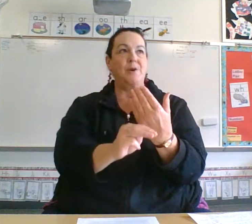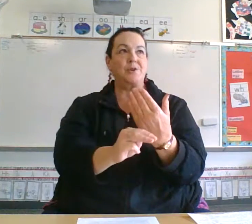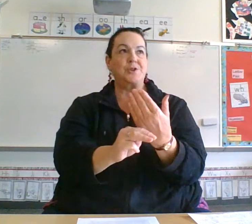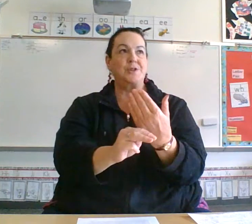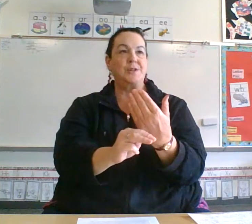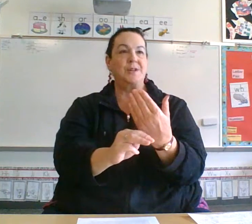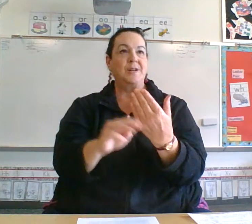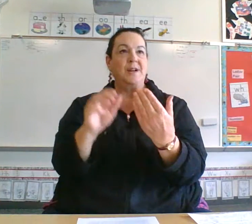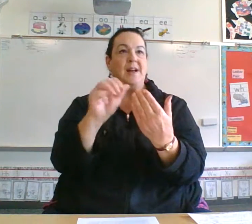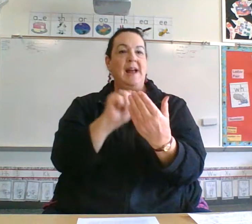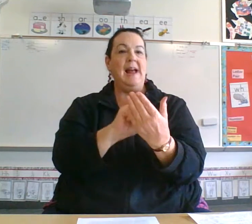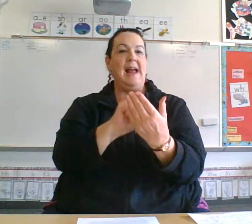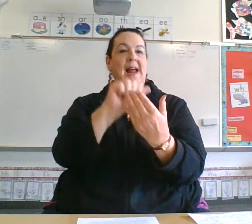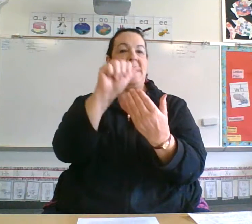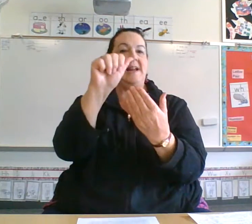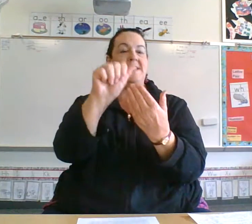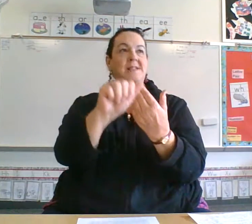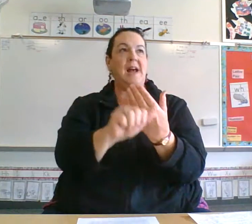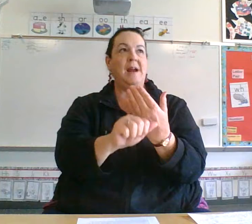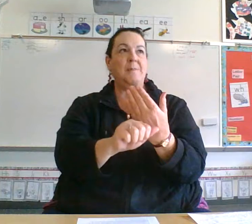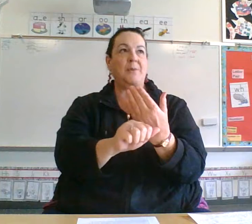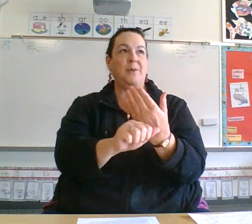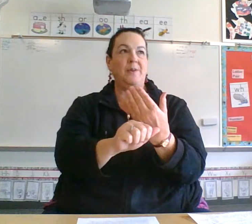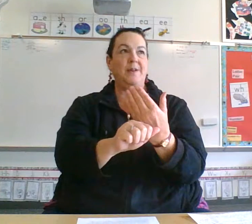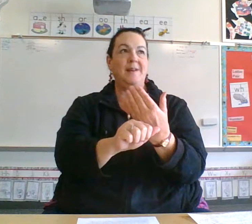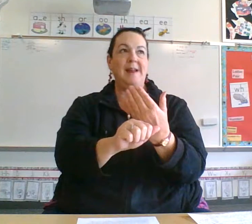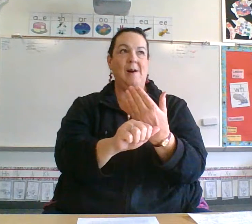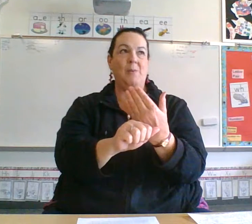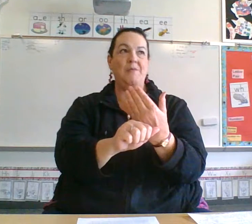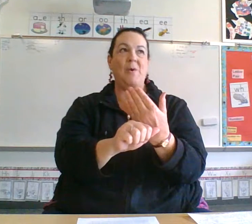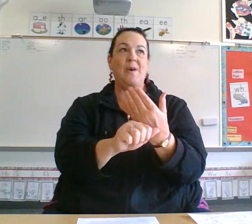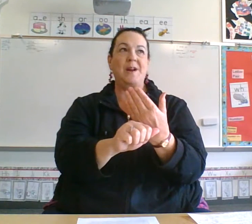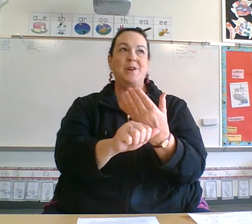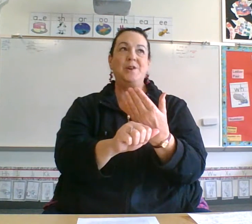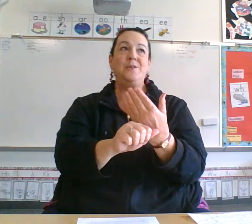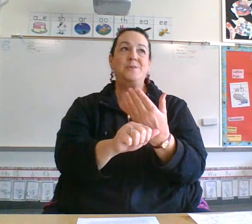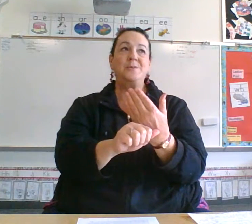March, A is April. Now, we've already used